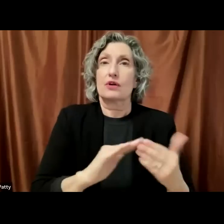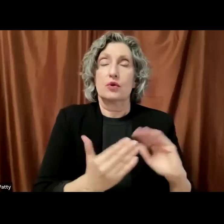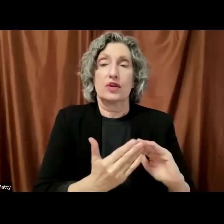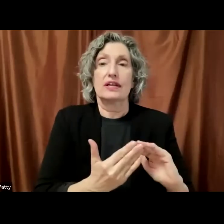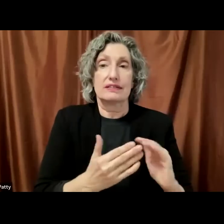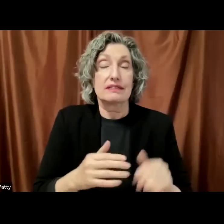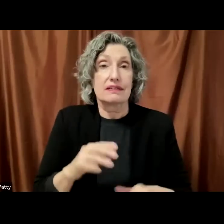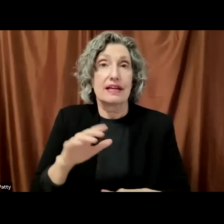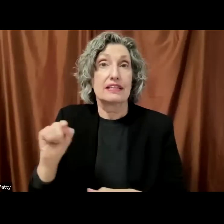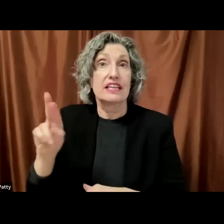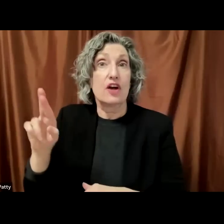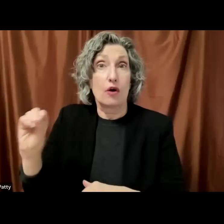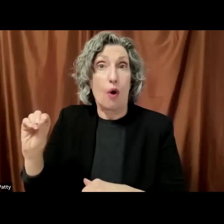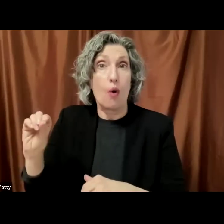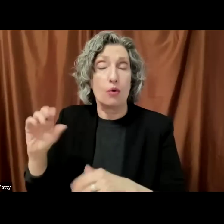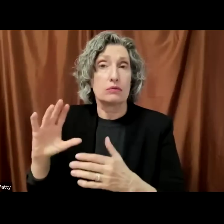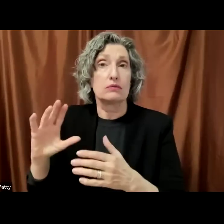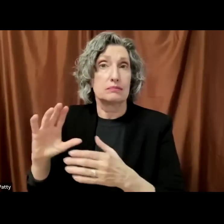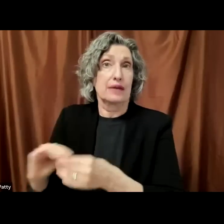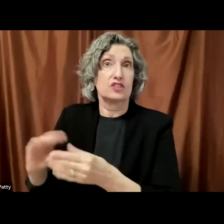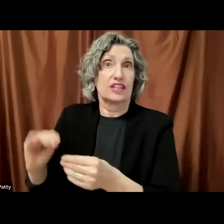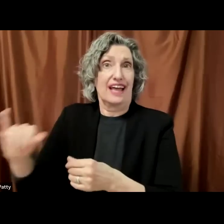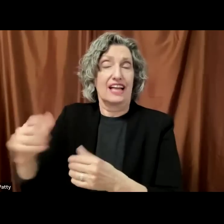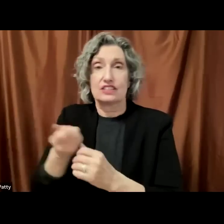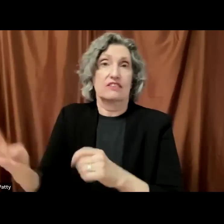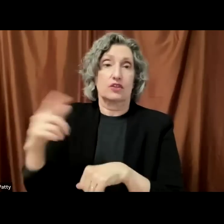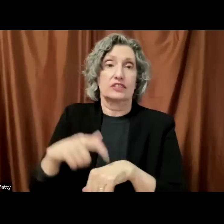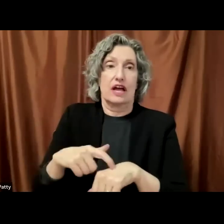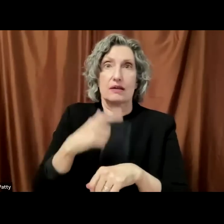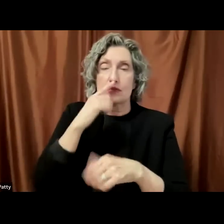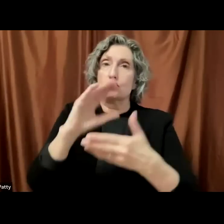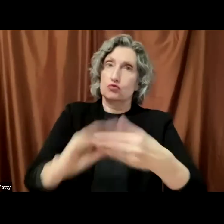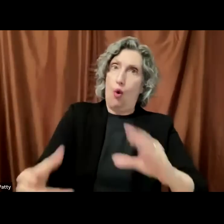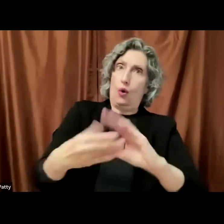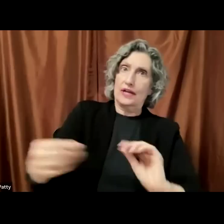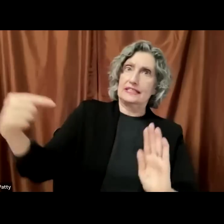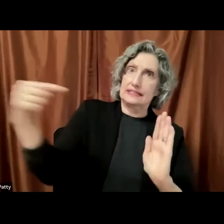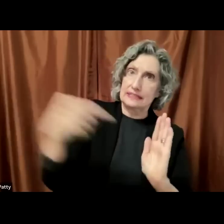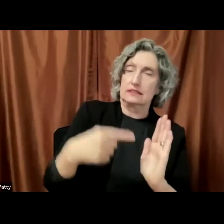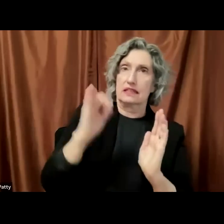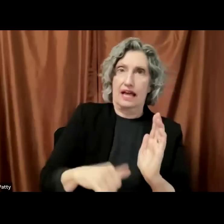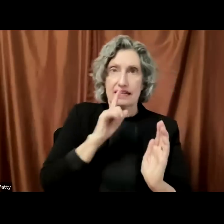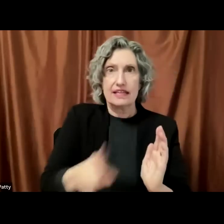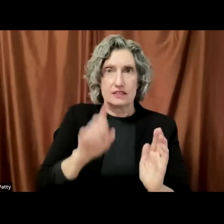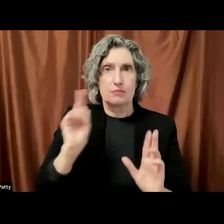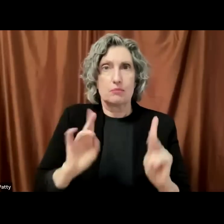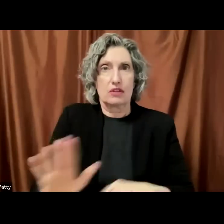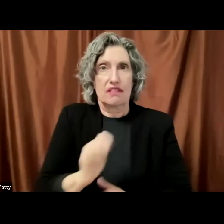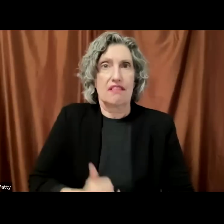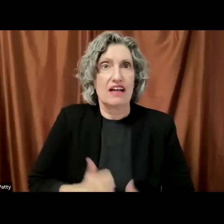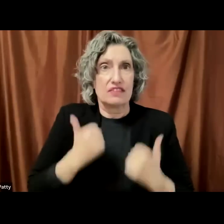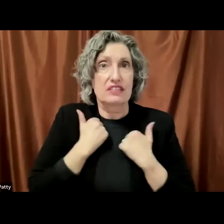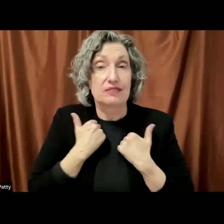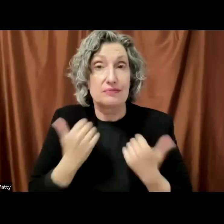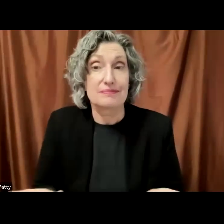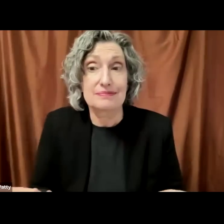the temporary restraining order hearing and in the court's opinion. Because this is really an analysis in part